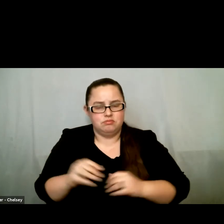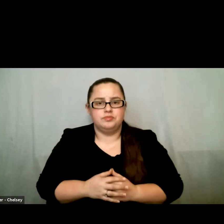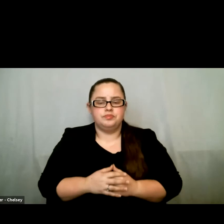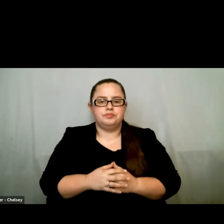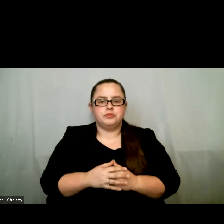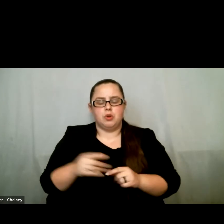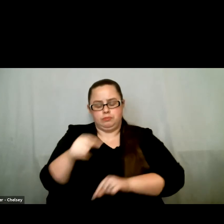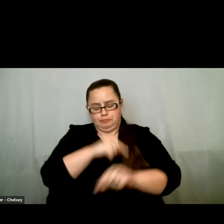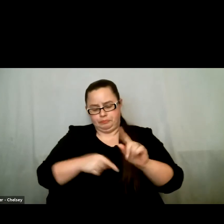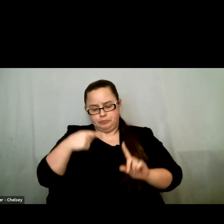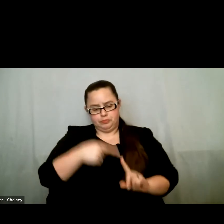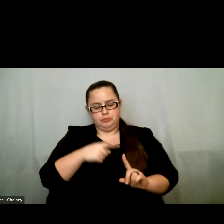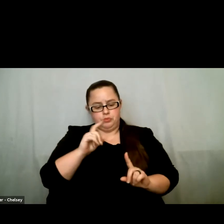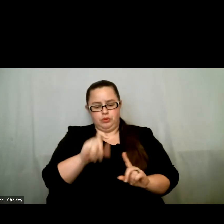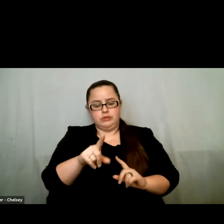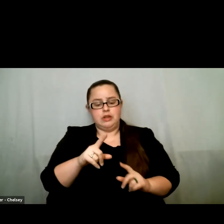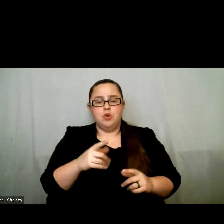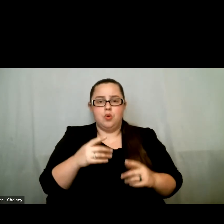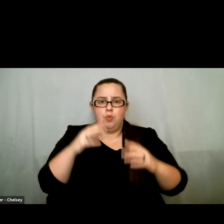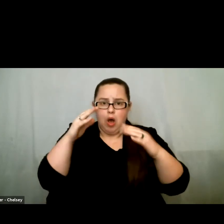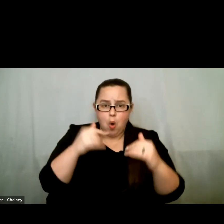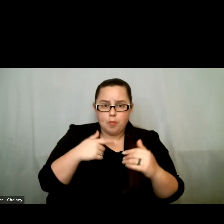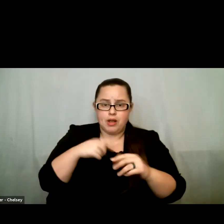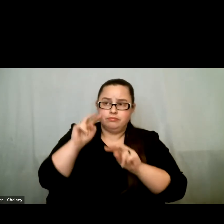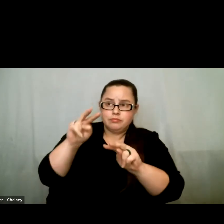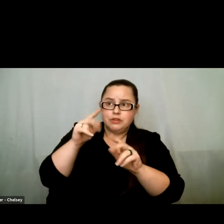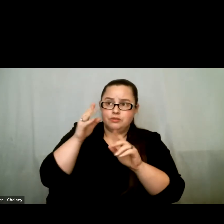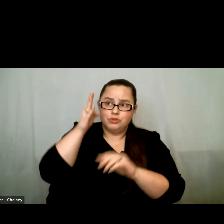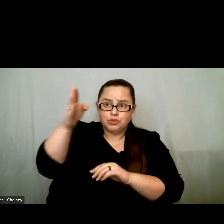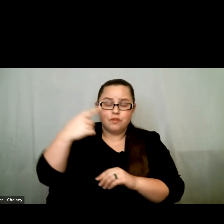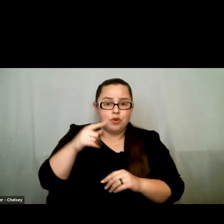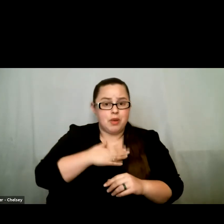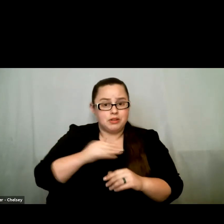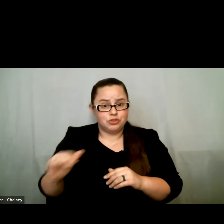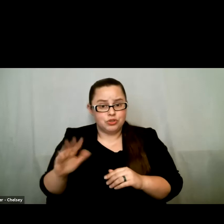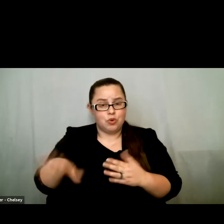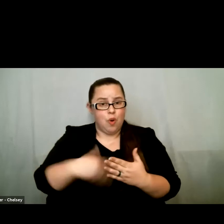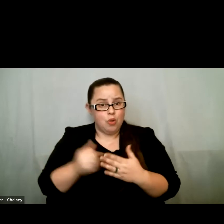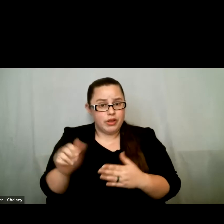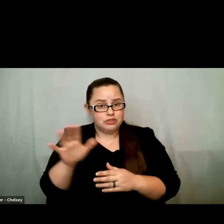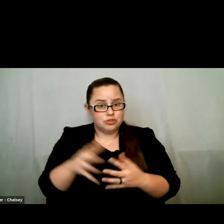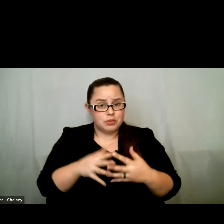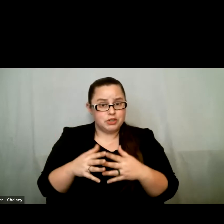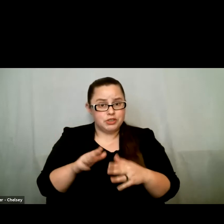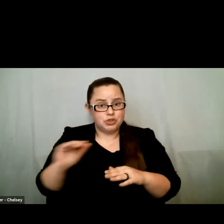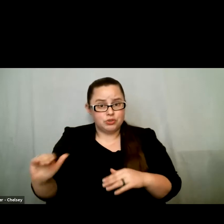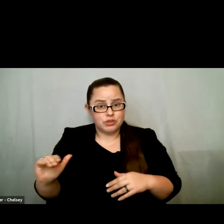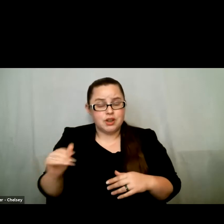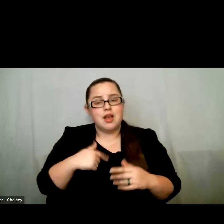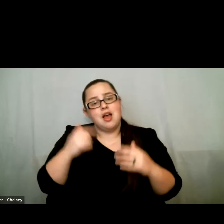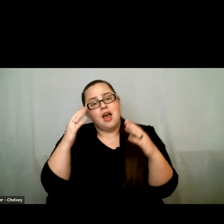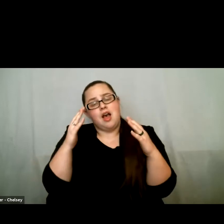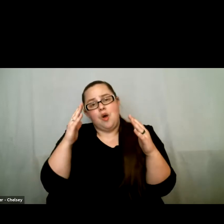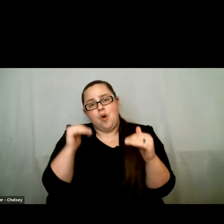do I hope for the future of my children and for all Asian American children? I hope that the physical assault against